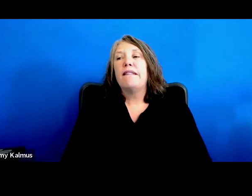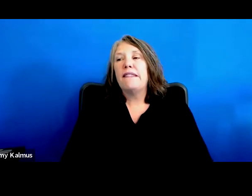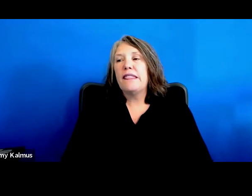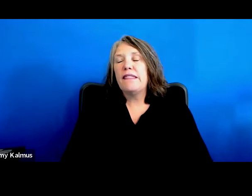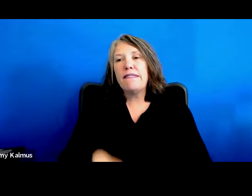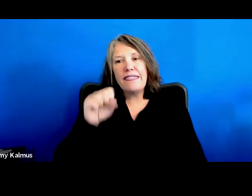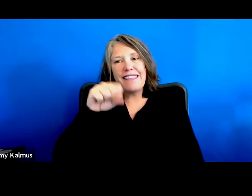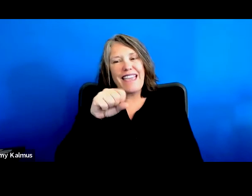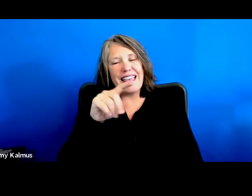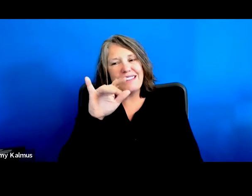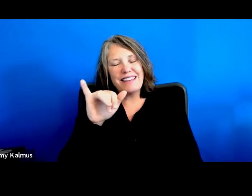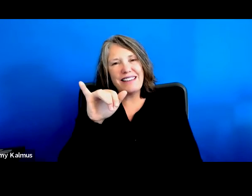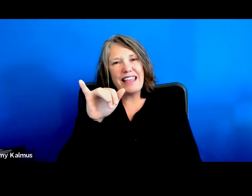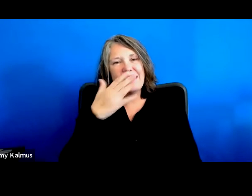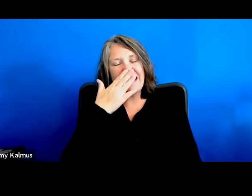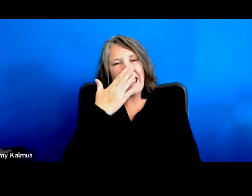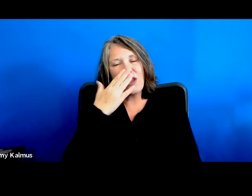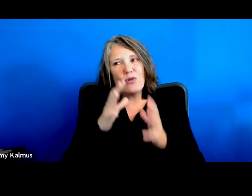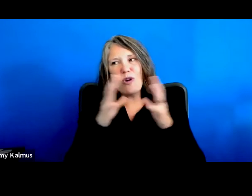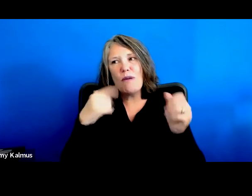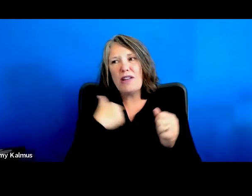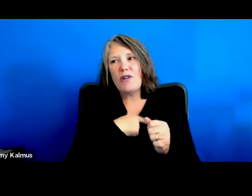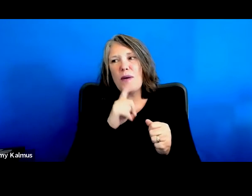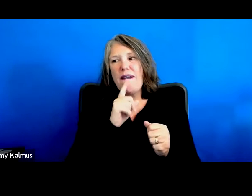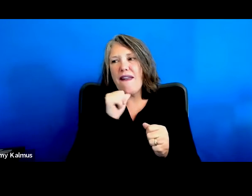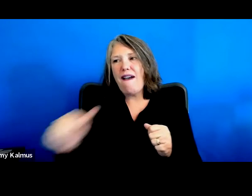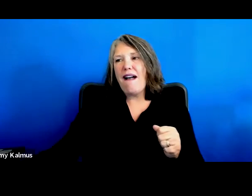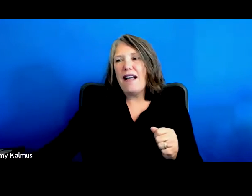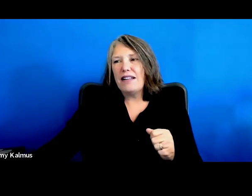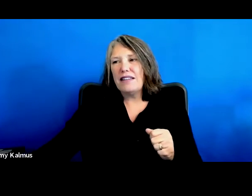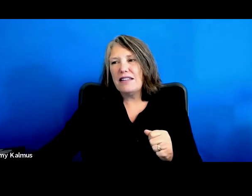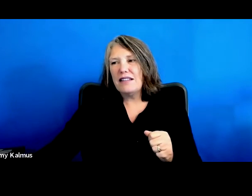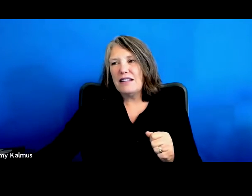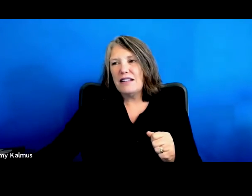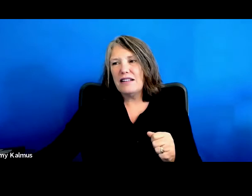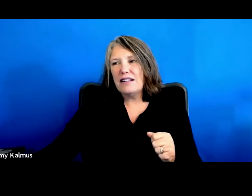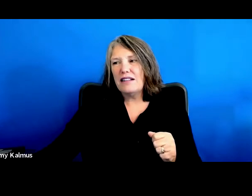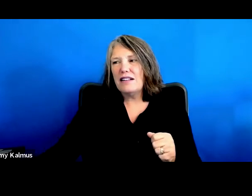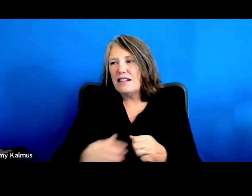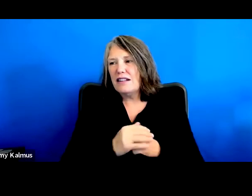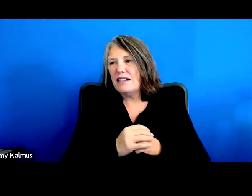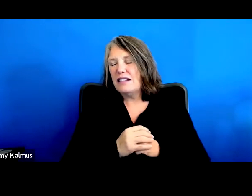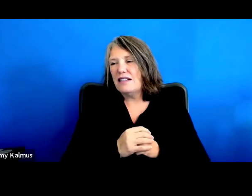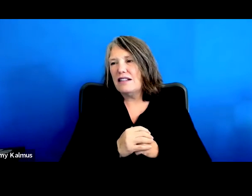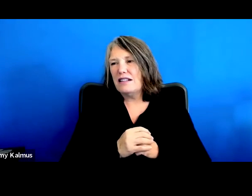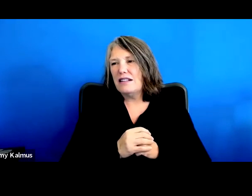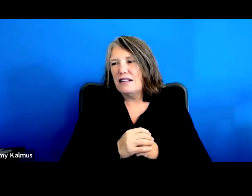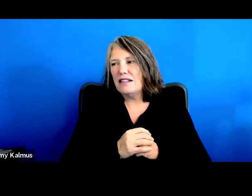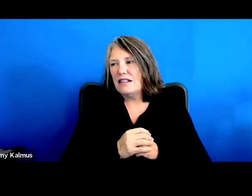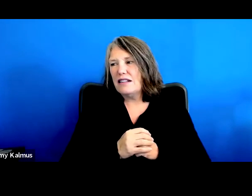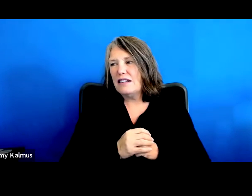Yeah, Ty, thank you so much. And no, we are not. And I think our goals are in the future not to be. I mean, we would just want to keep growing